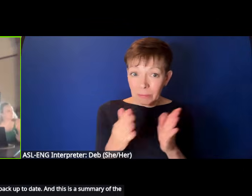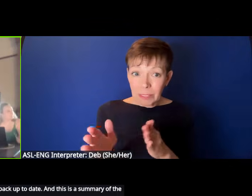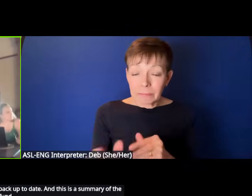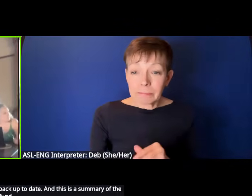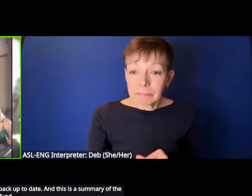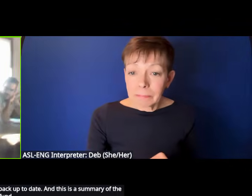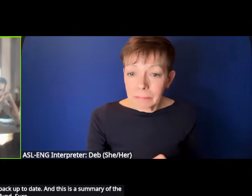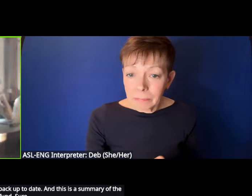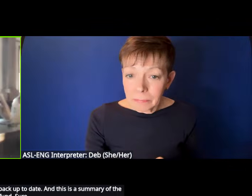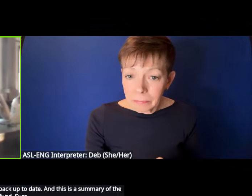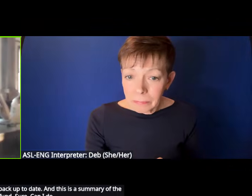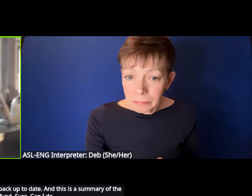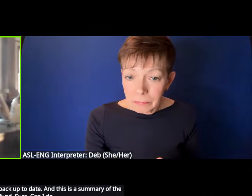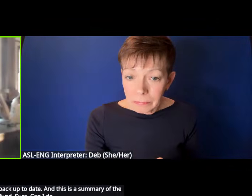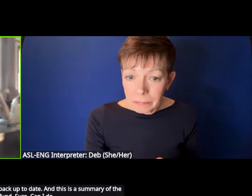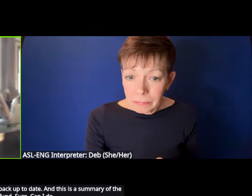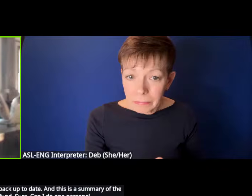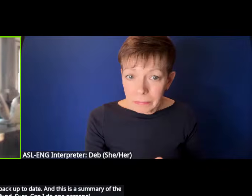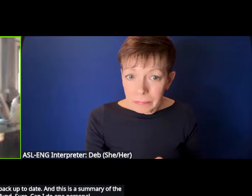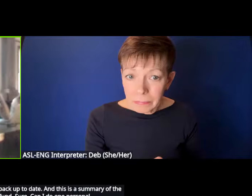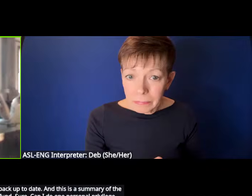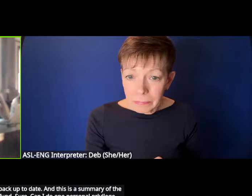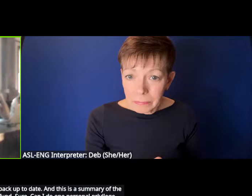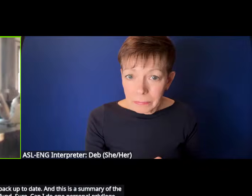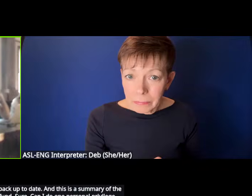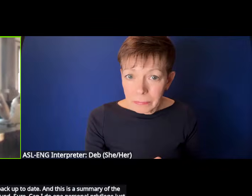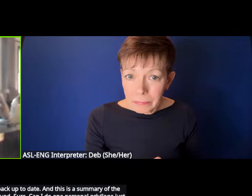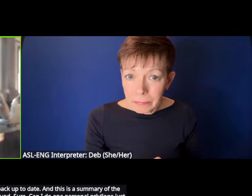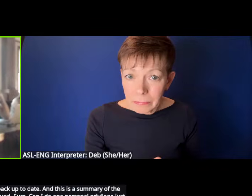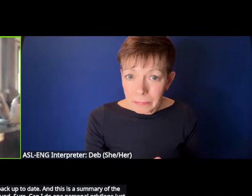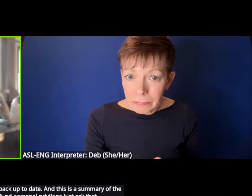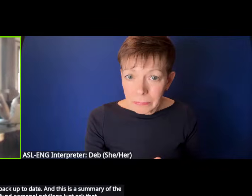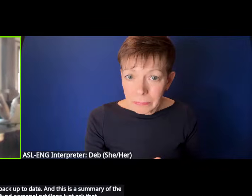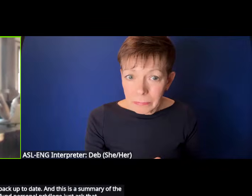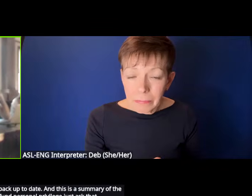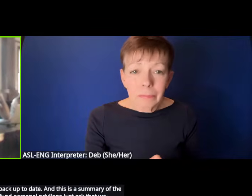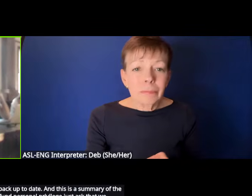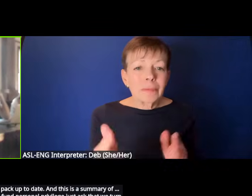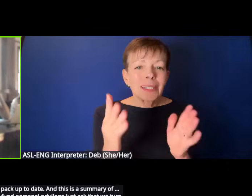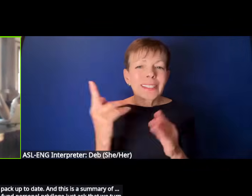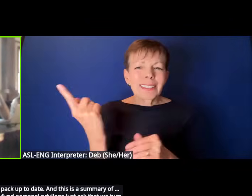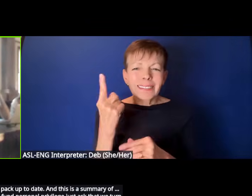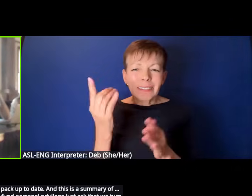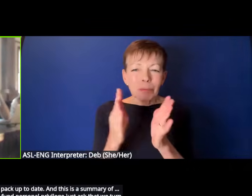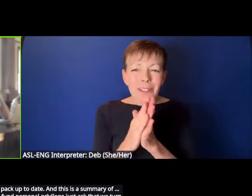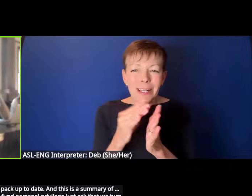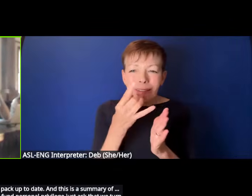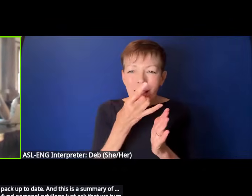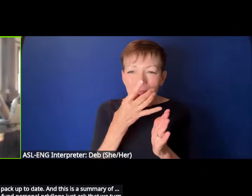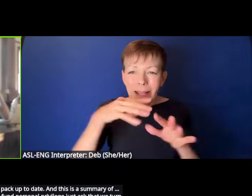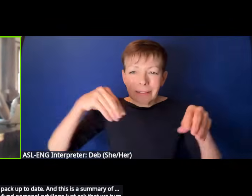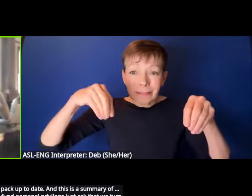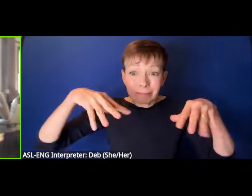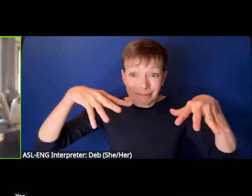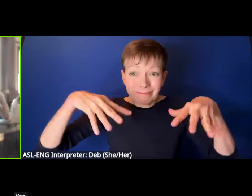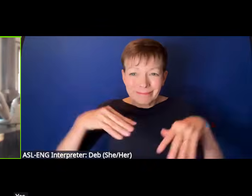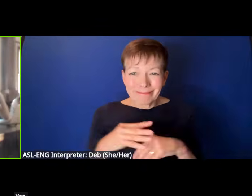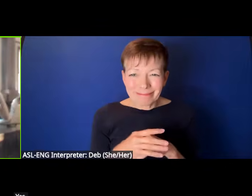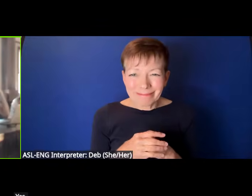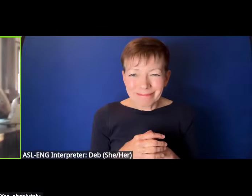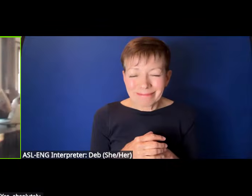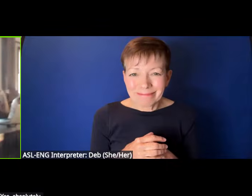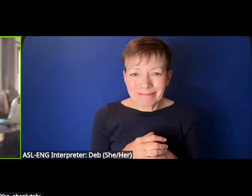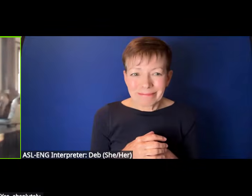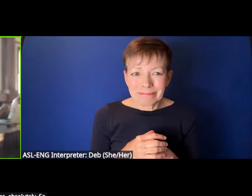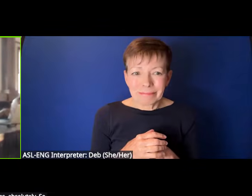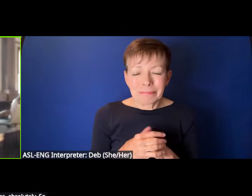a point of personal privilege? Just ask that we turn it over. So Yes, absolutely. So trustee Van